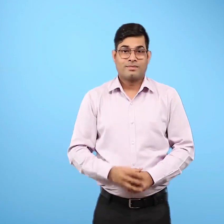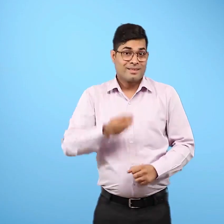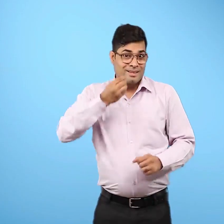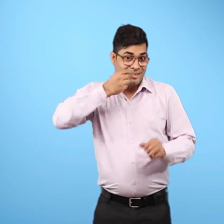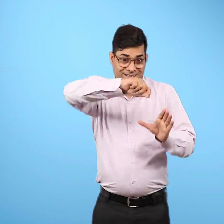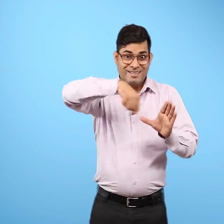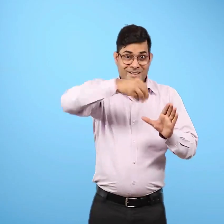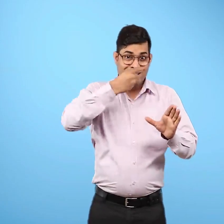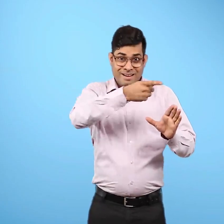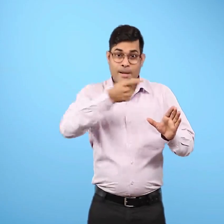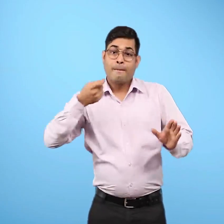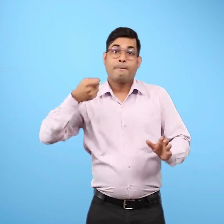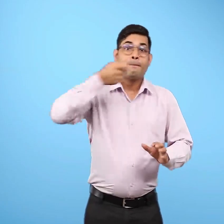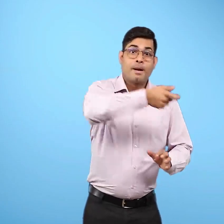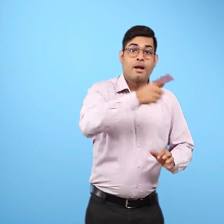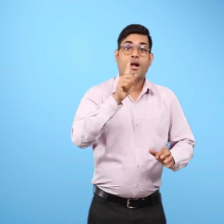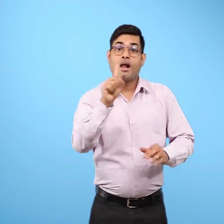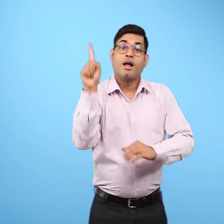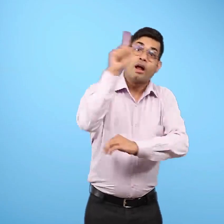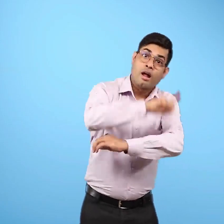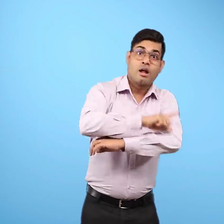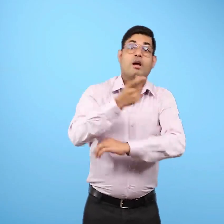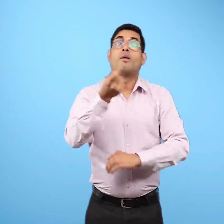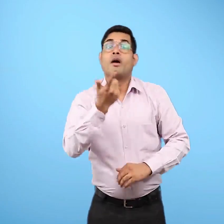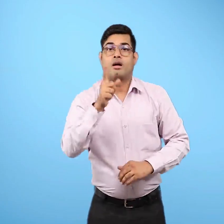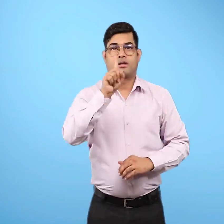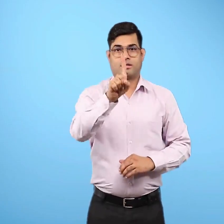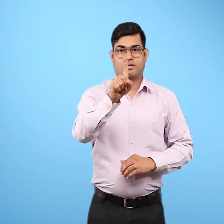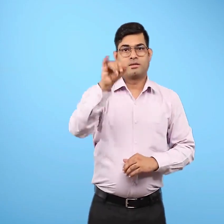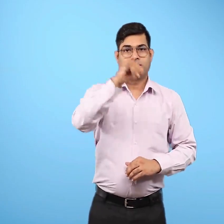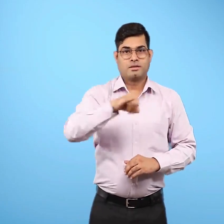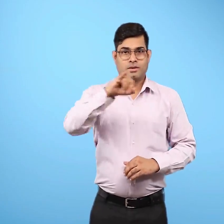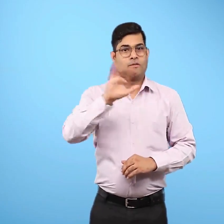For each day he has to be paid rupees 165.